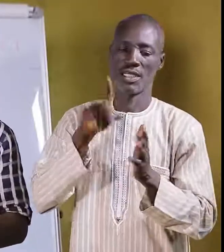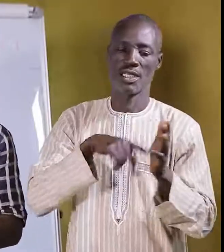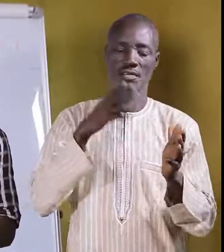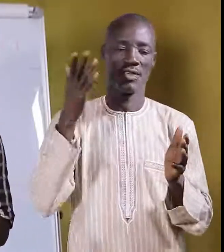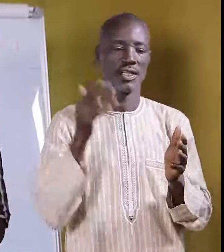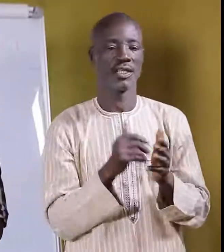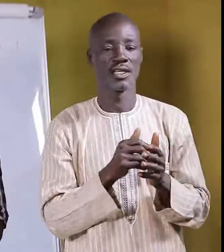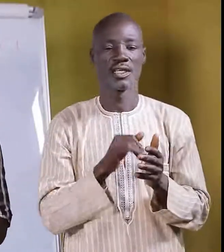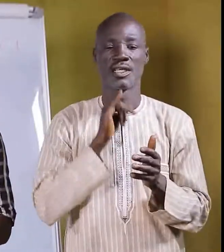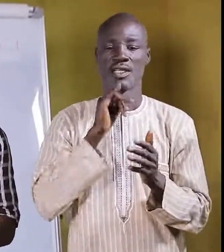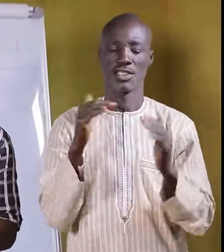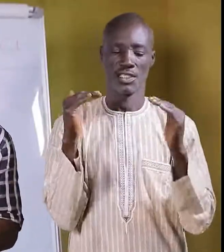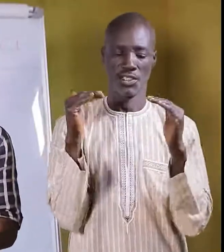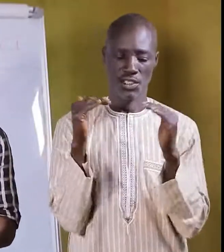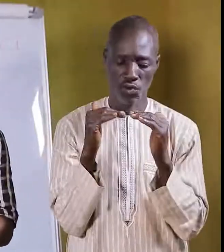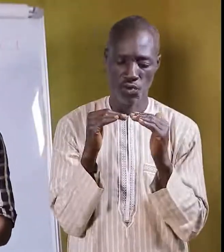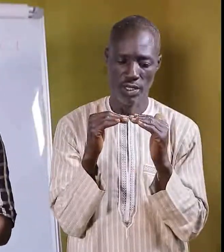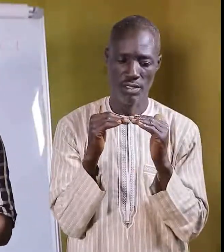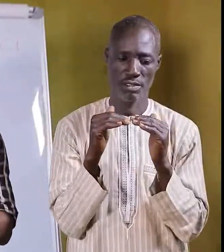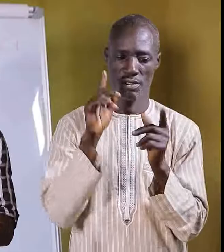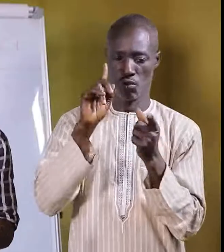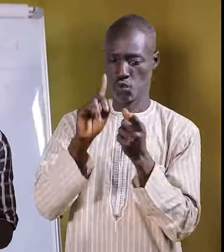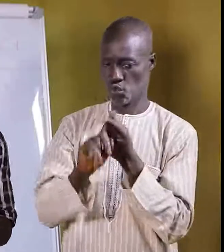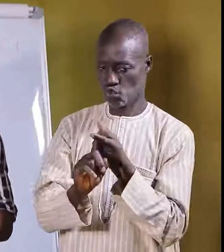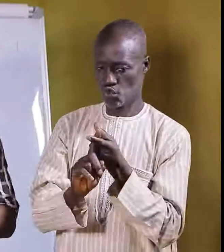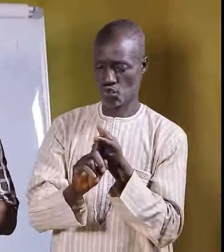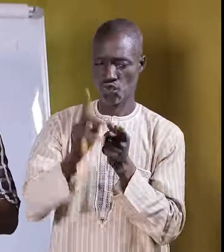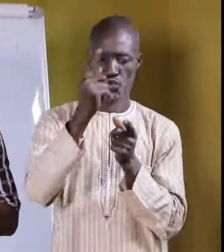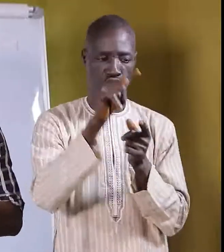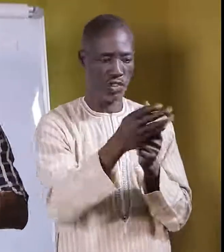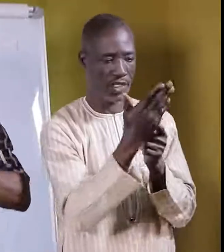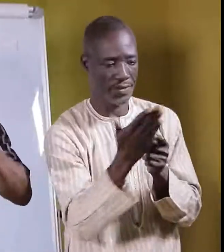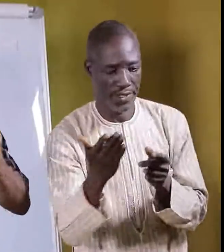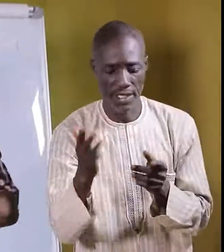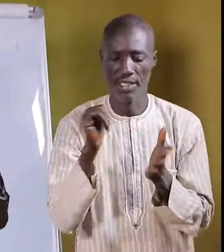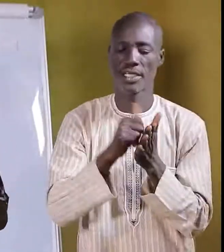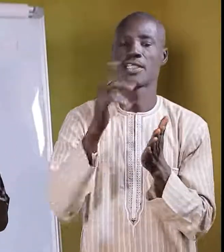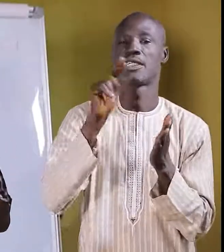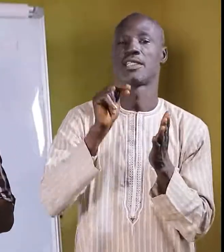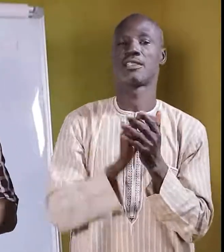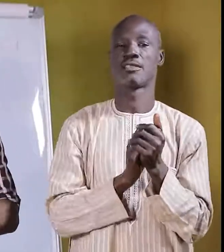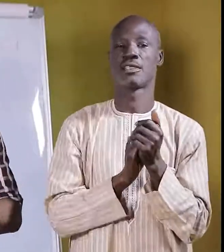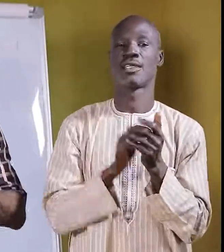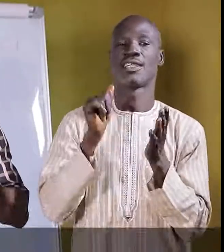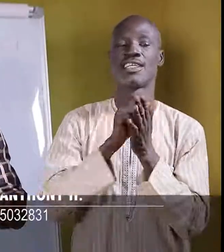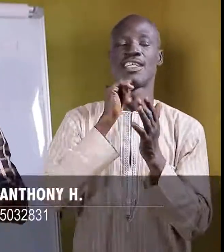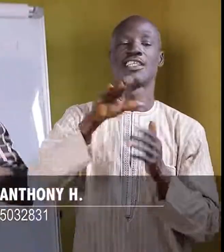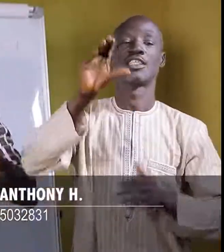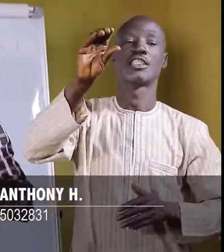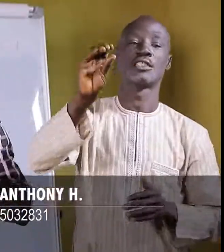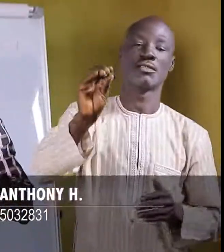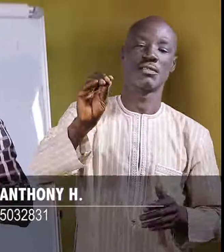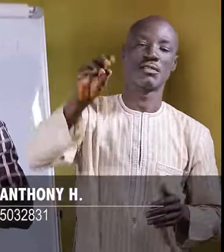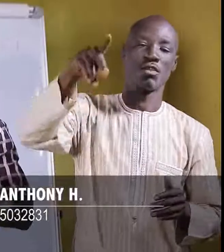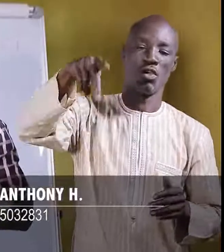country is equal or is enough in respect with the available resources. So they